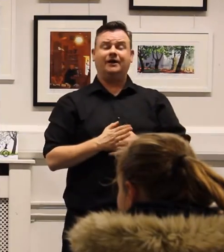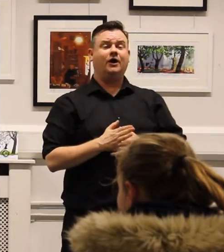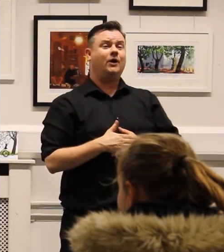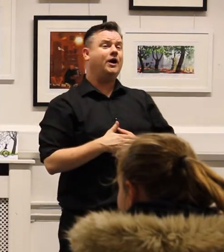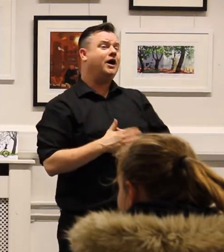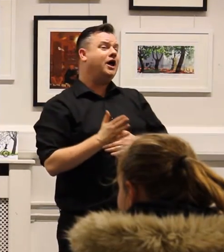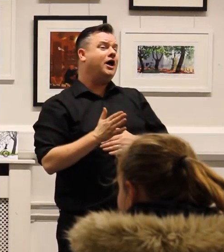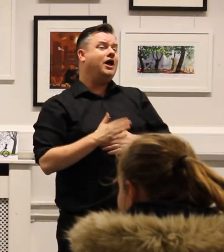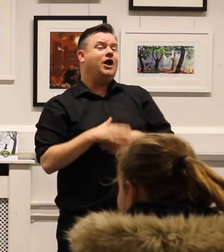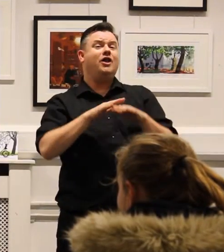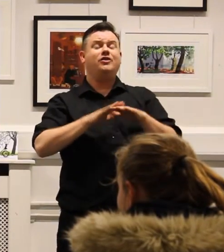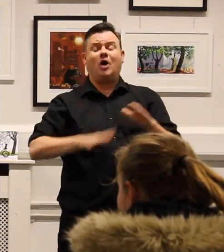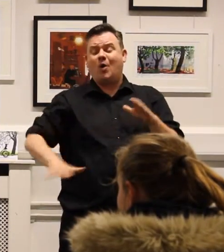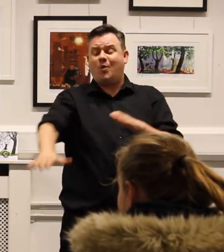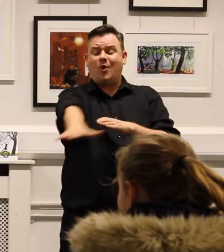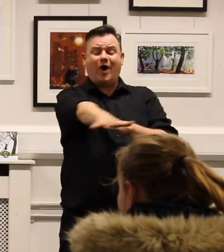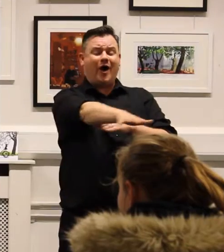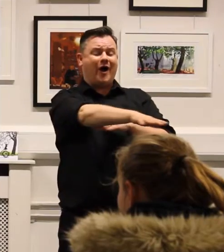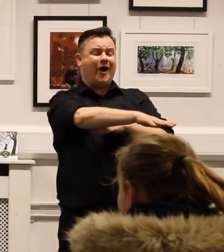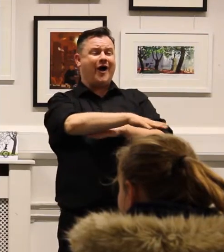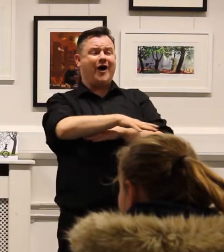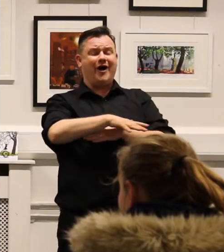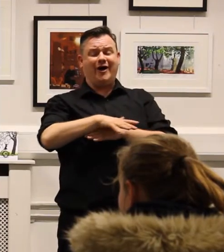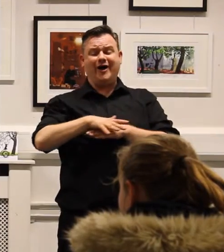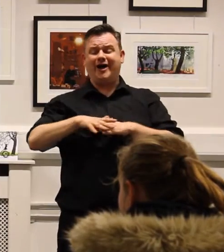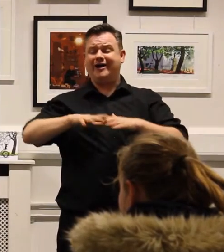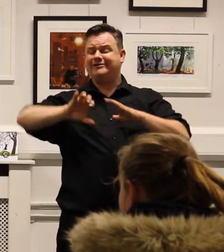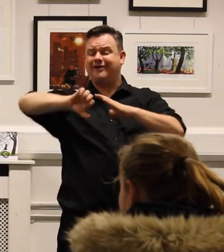And the world keeps on